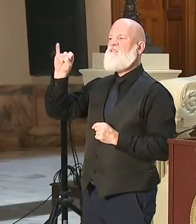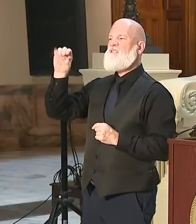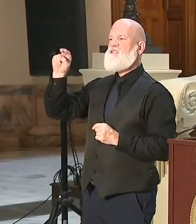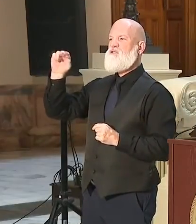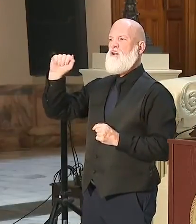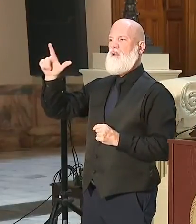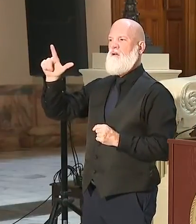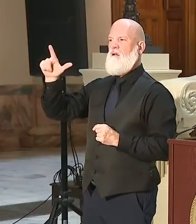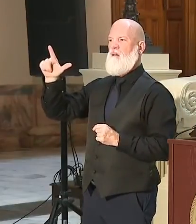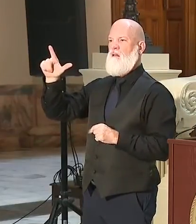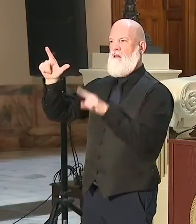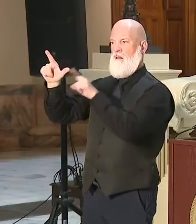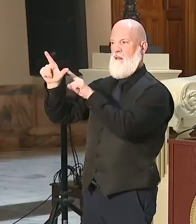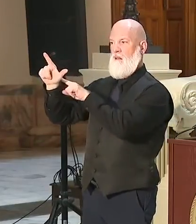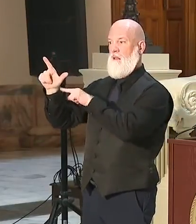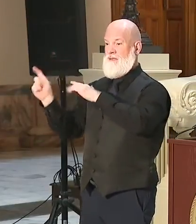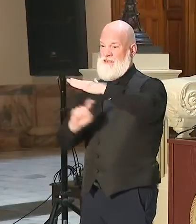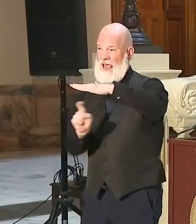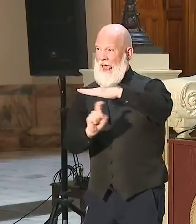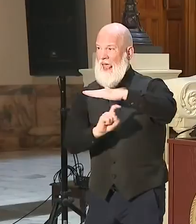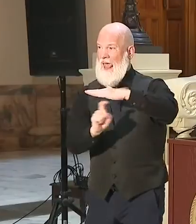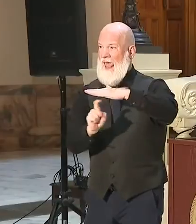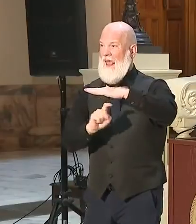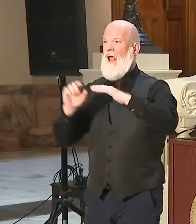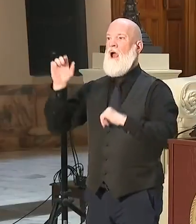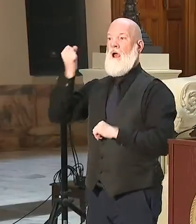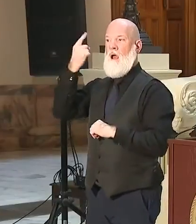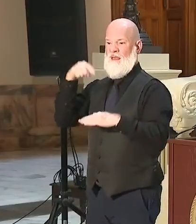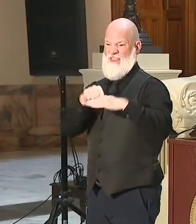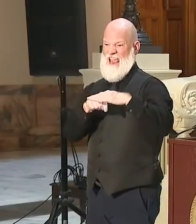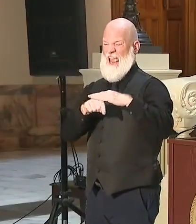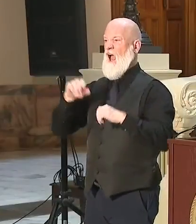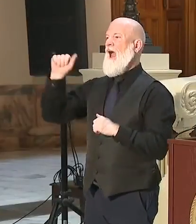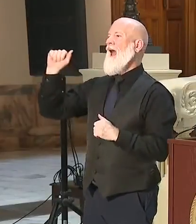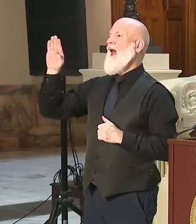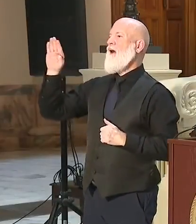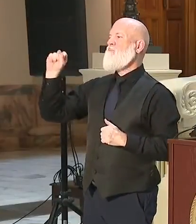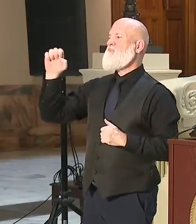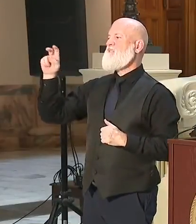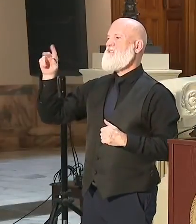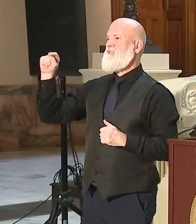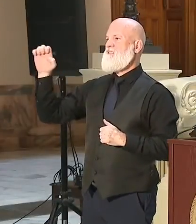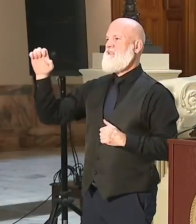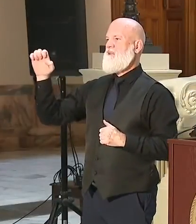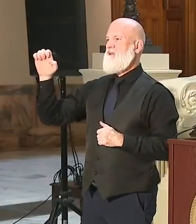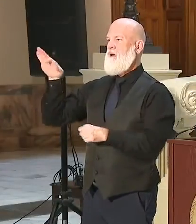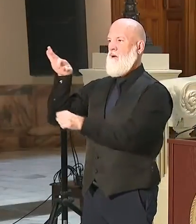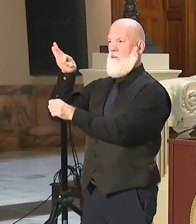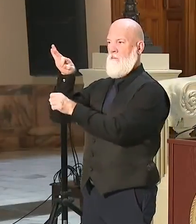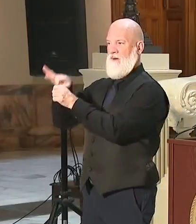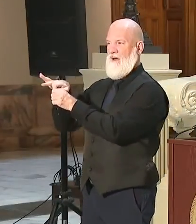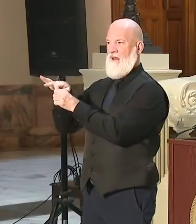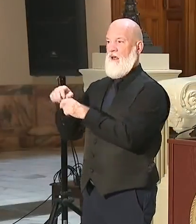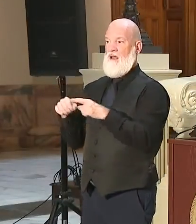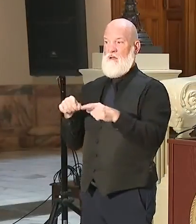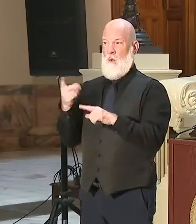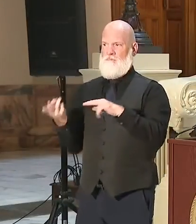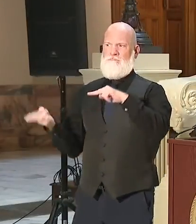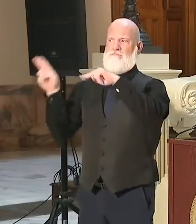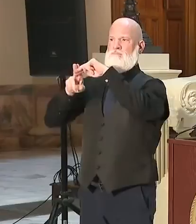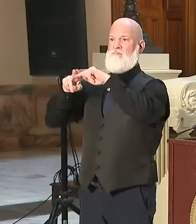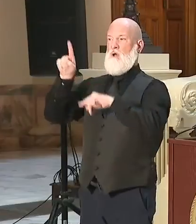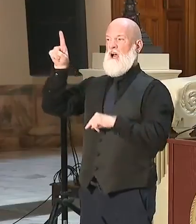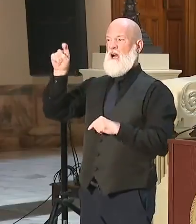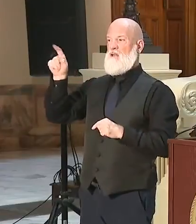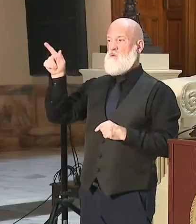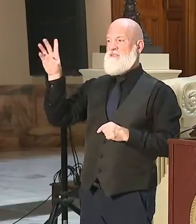So what that means is, in the original reporting, the absentees were 126 higher and the provisionals were 126 lower. So